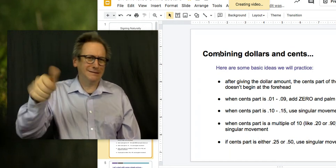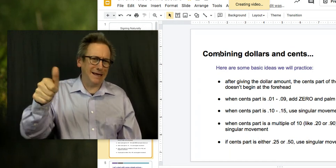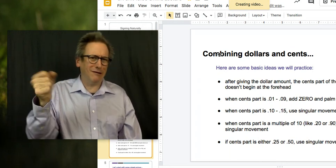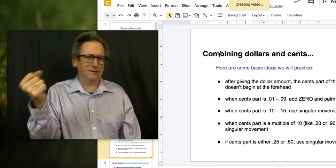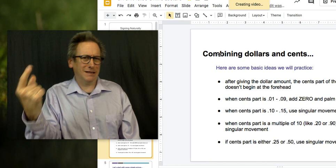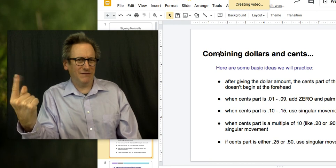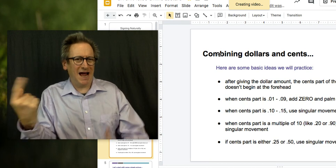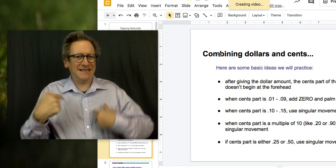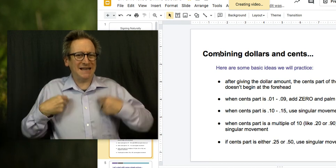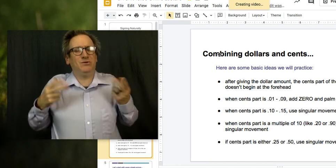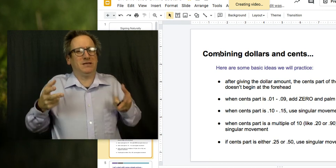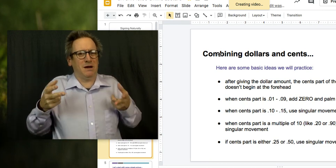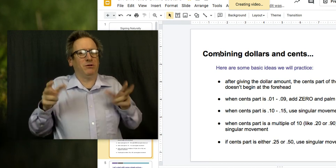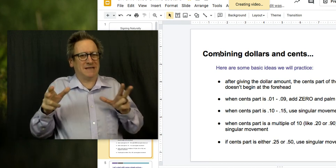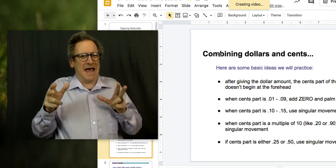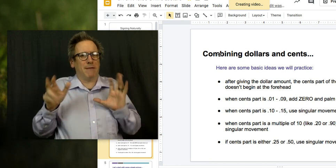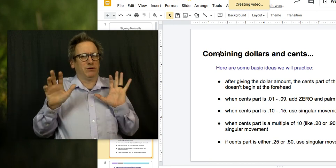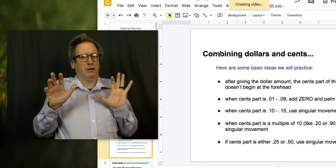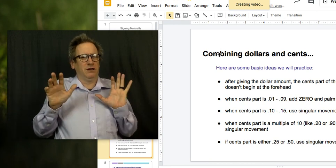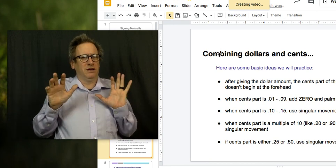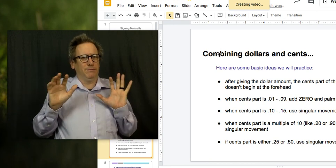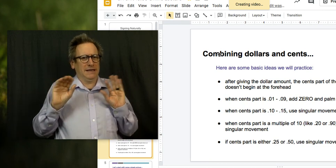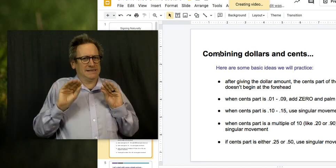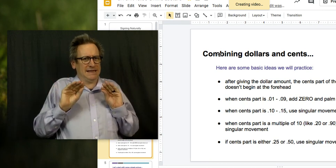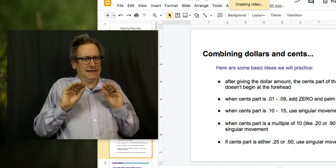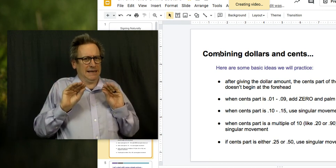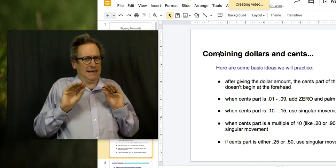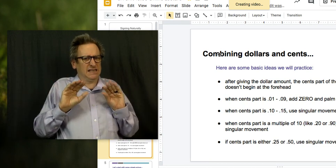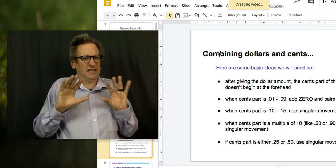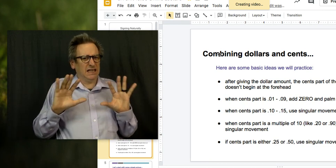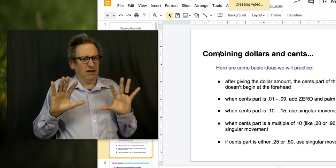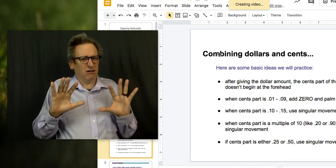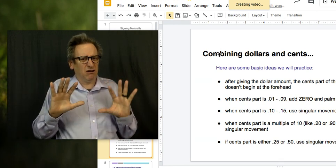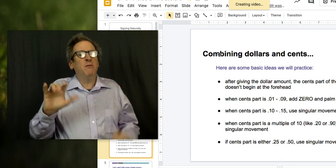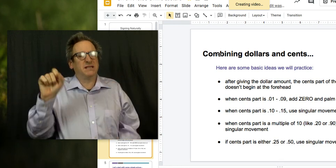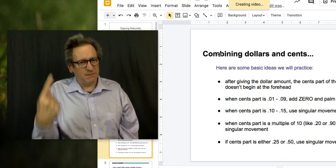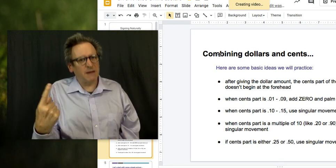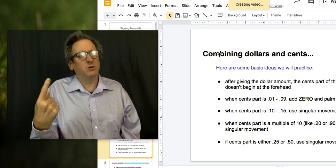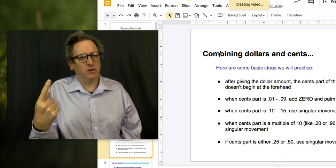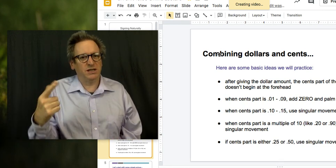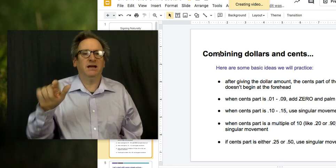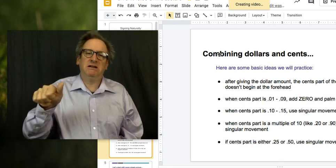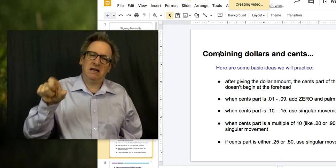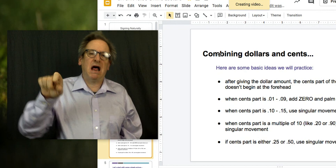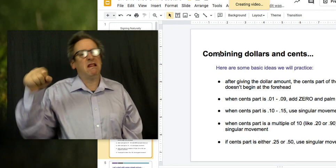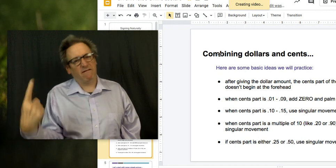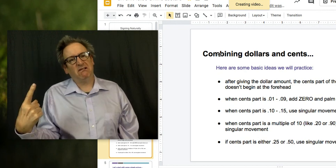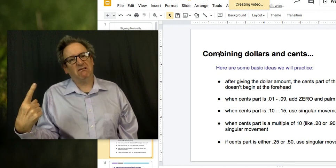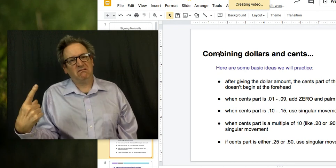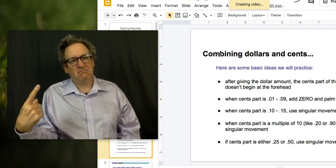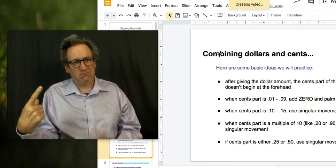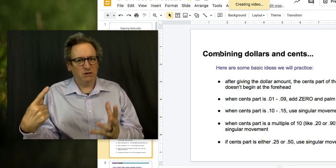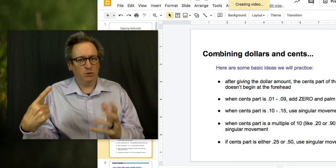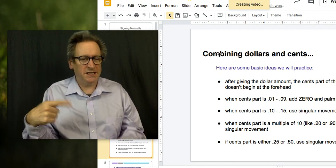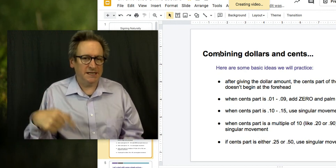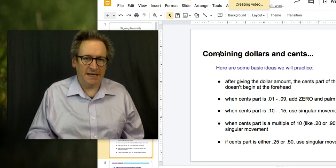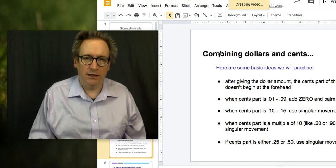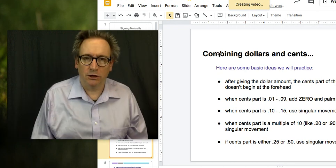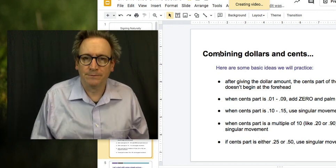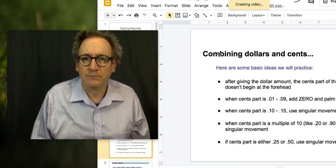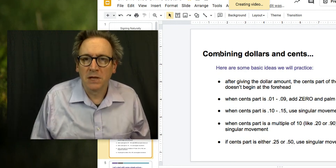$10.11. $10.11. I tend to do a double tap because I think it's clearer, but sometimes you will see